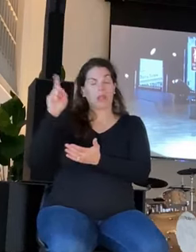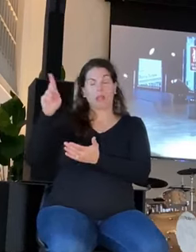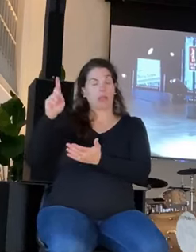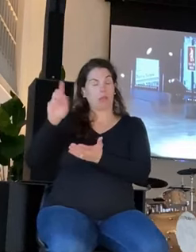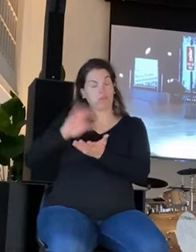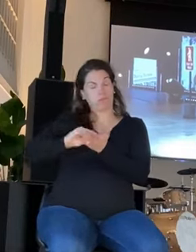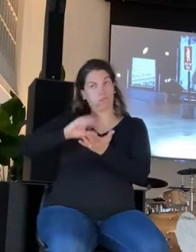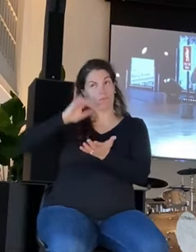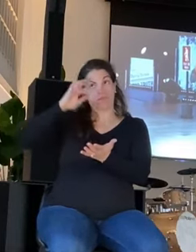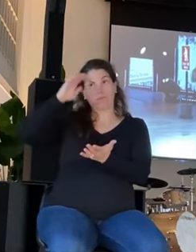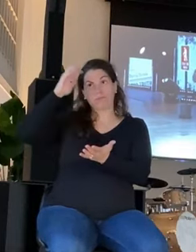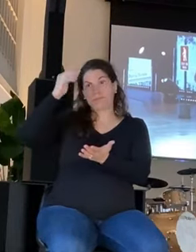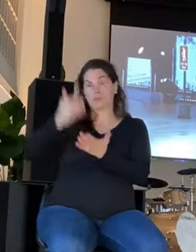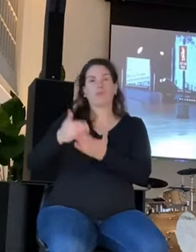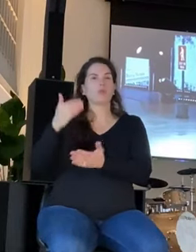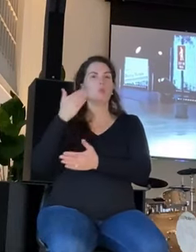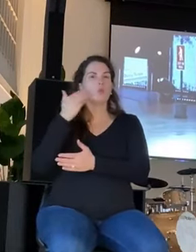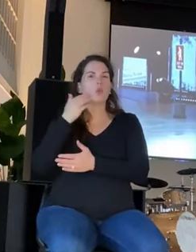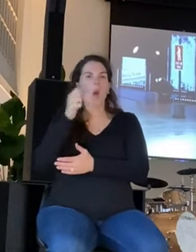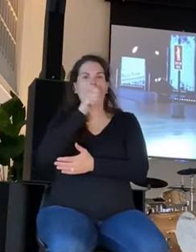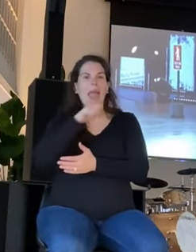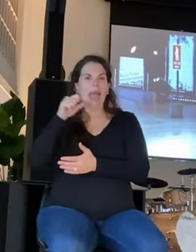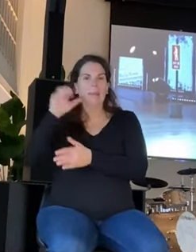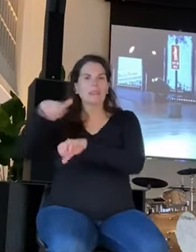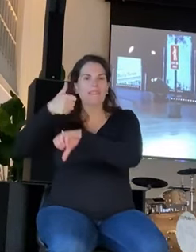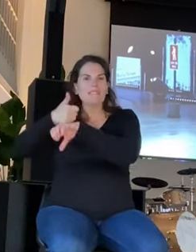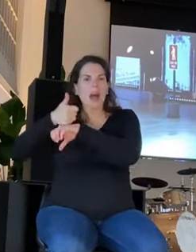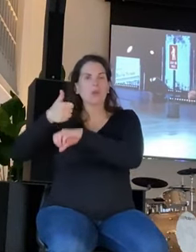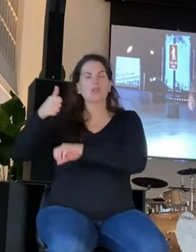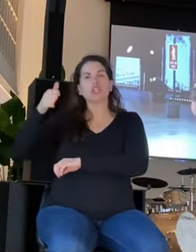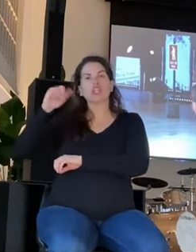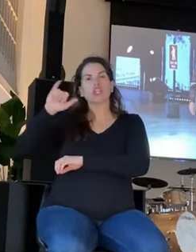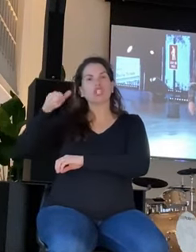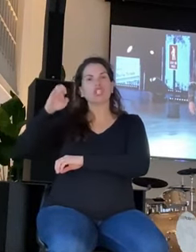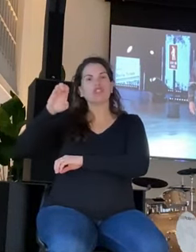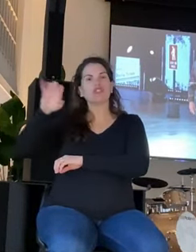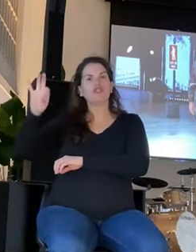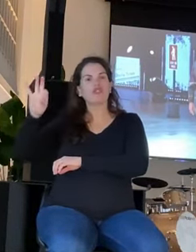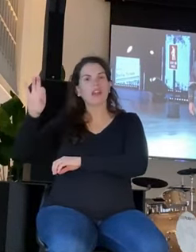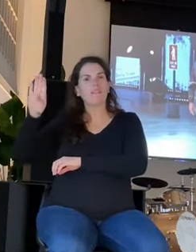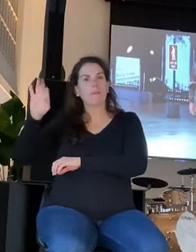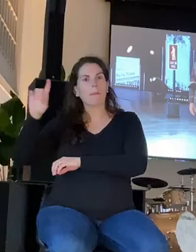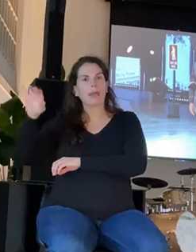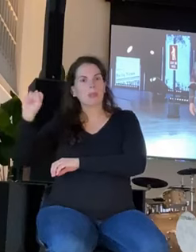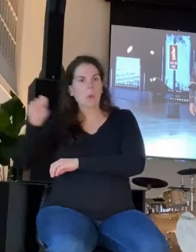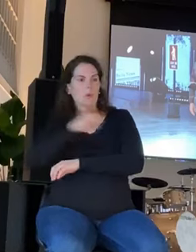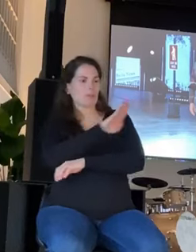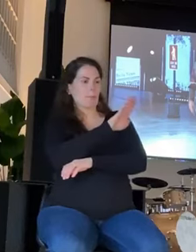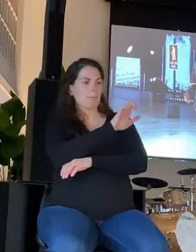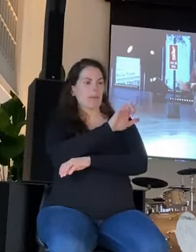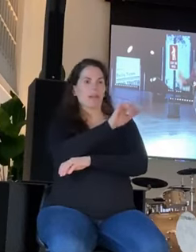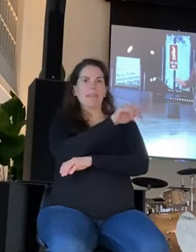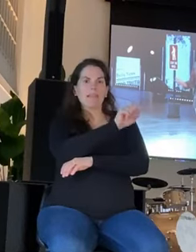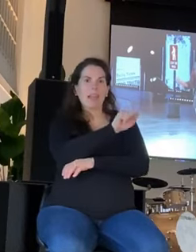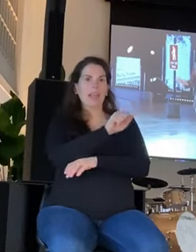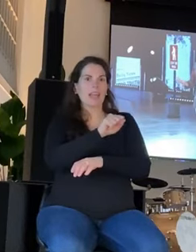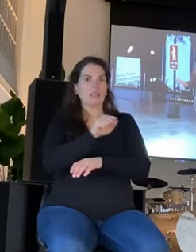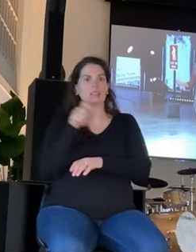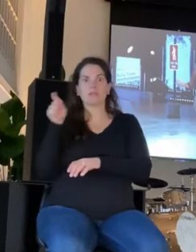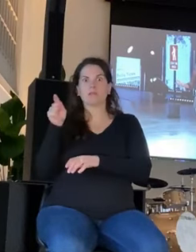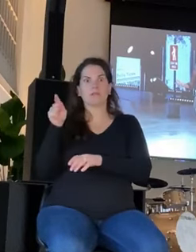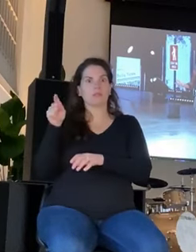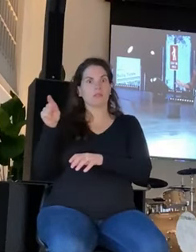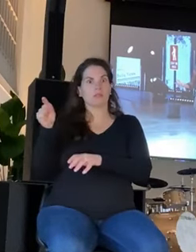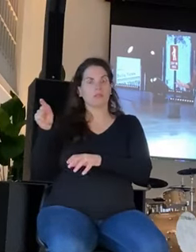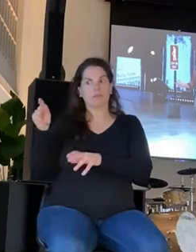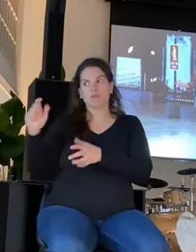makes Jeff Bezos and Bill Gates and all those guys look like they're hurting, right? Because he had solid